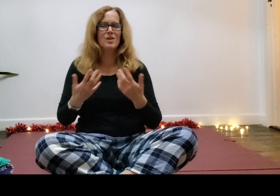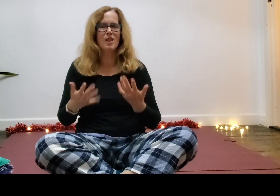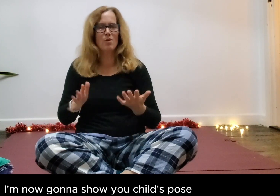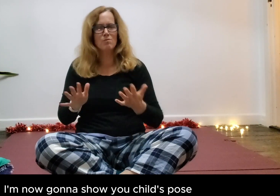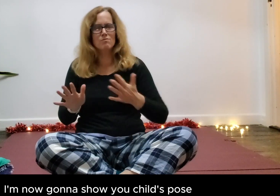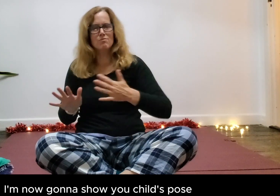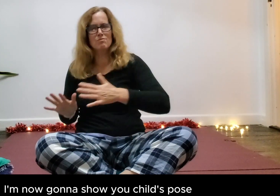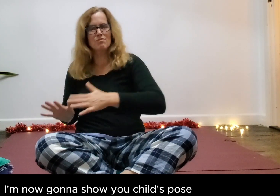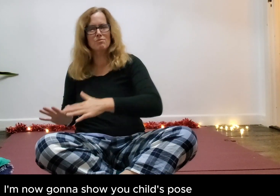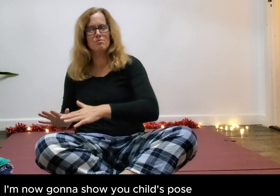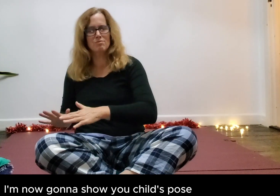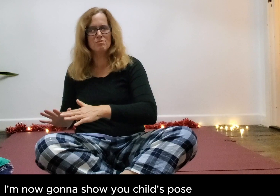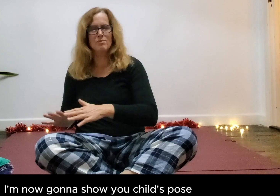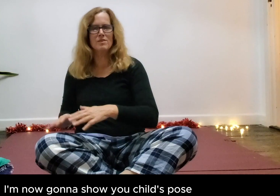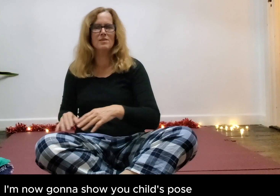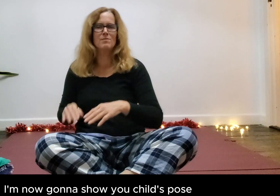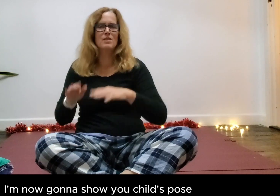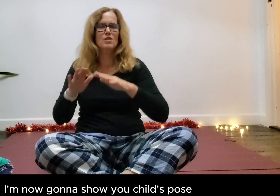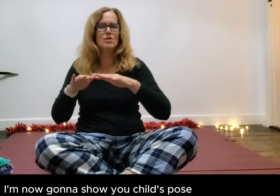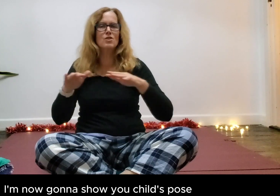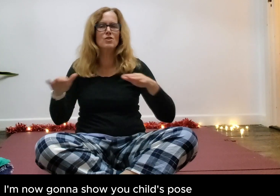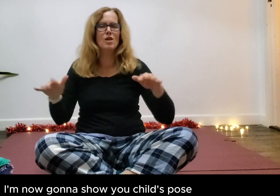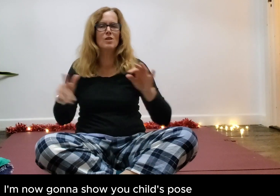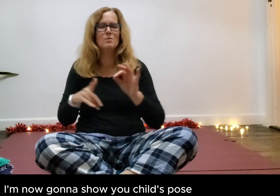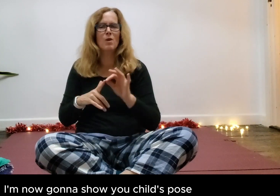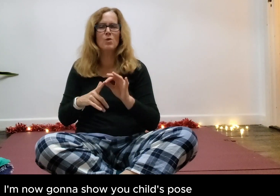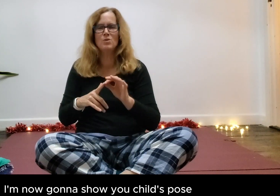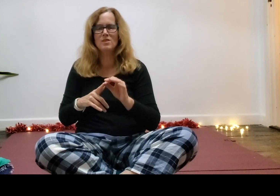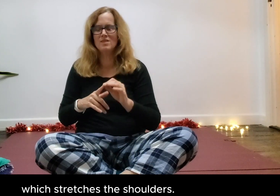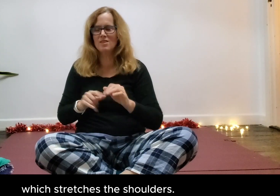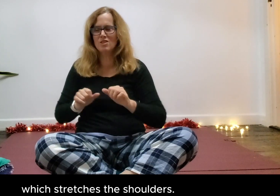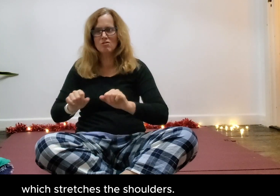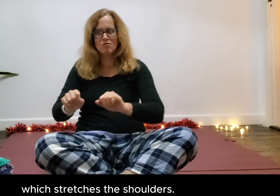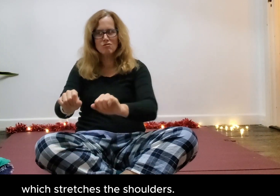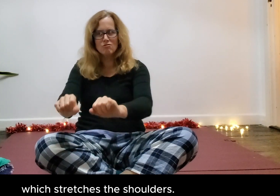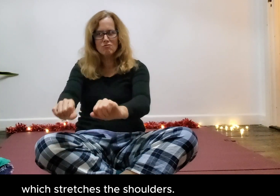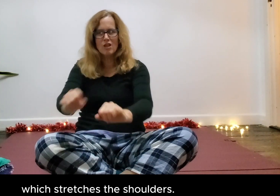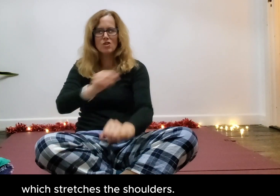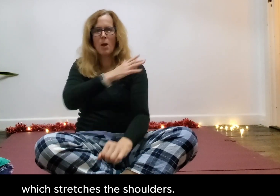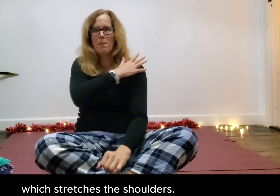I'm now going to show you child's pose, which stretches the shoulders.